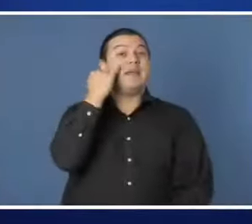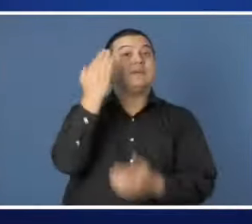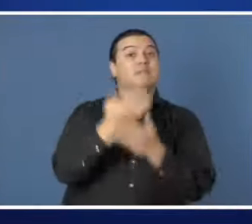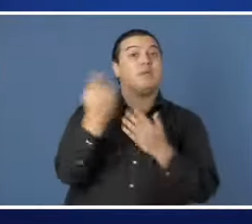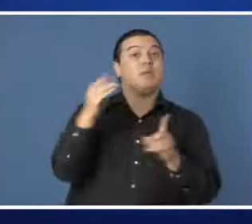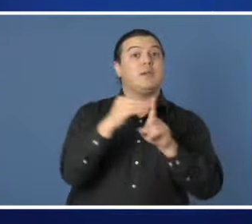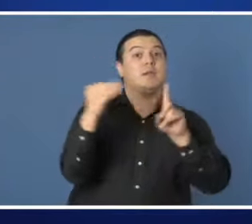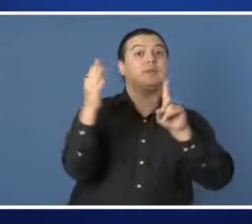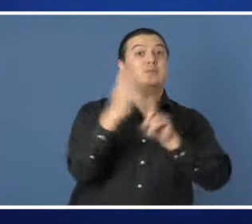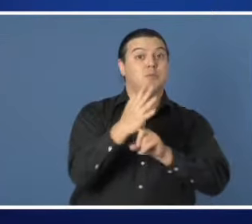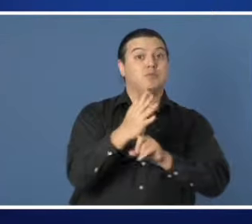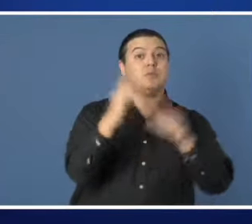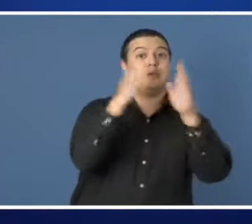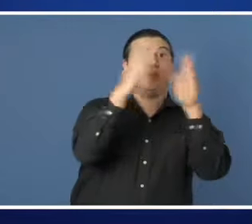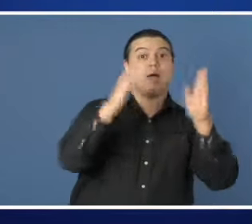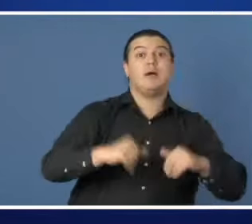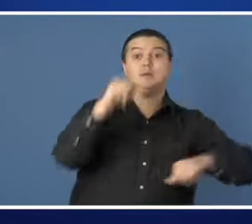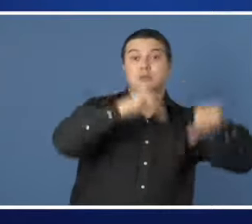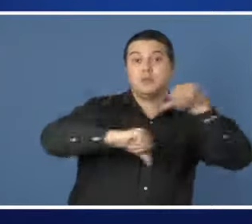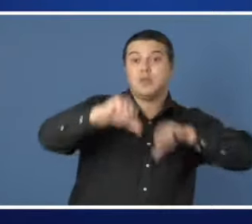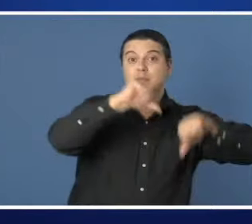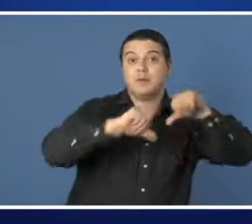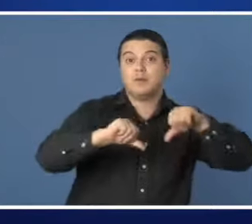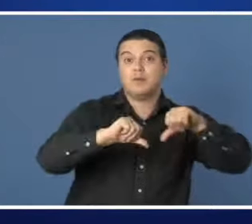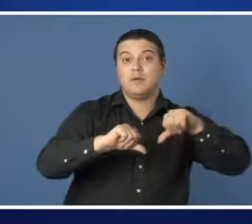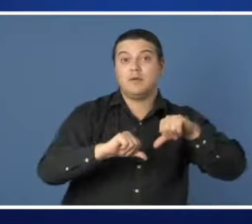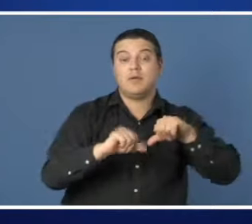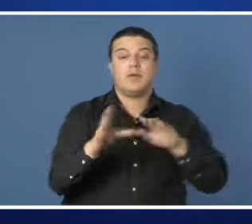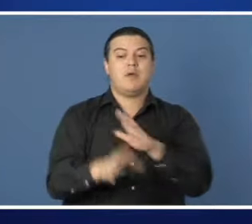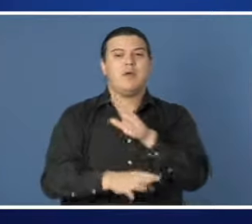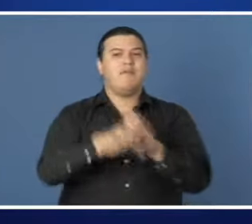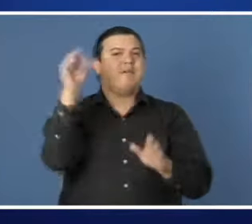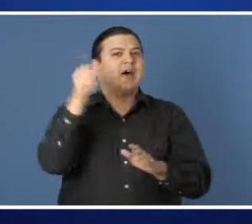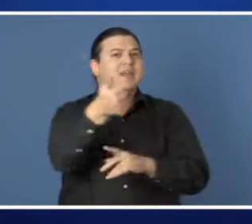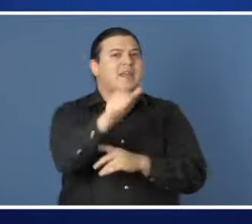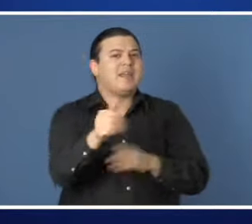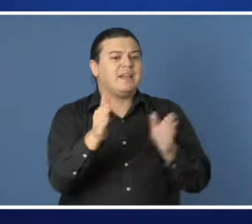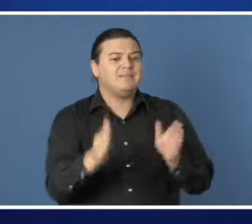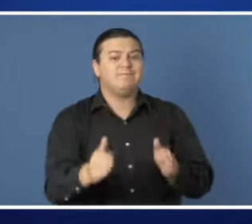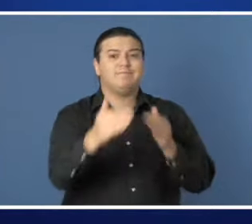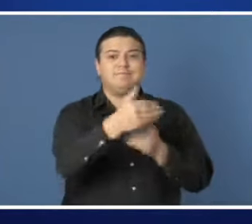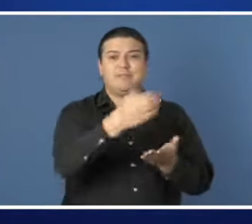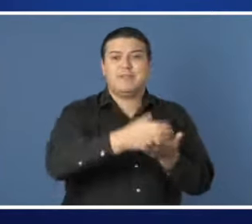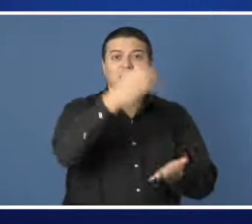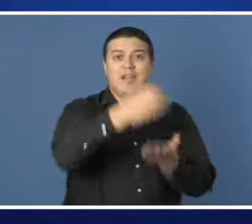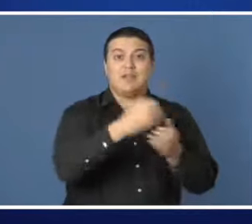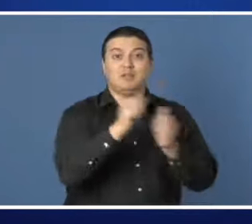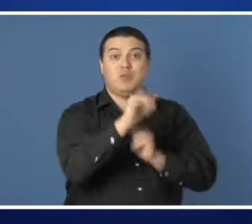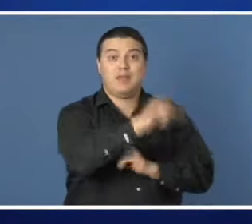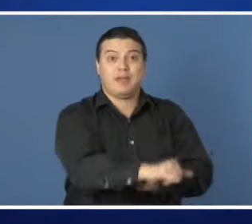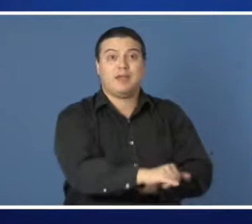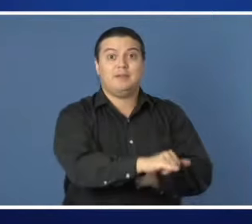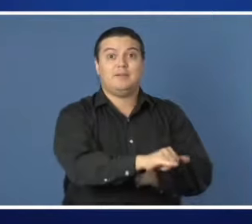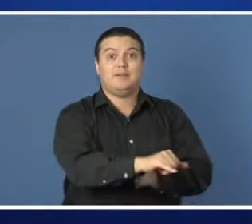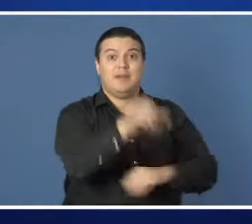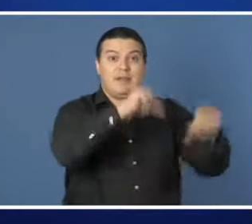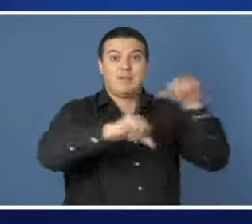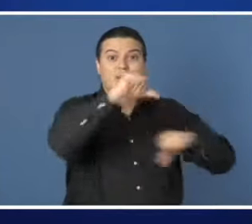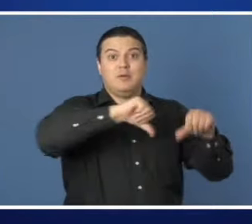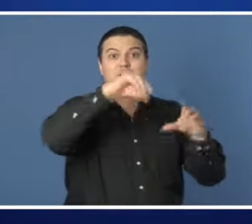If someone has been exposed to a household chemical, find any containers of the substance that are readily